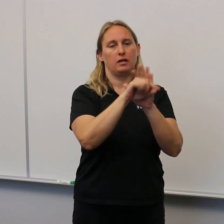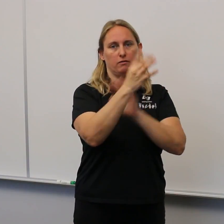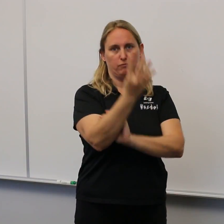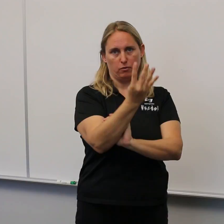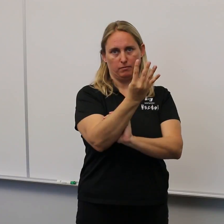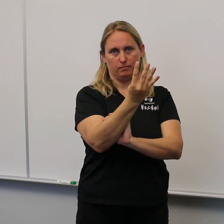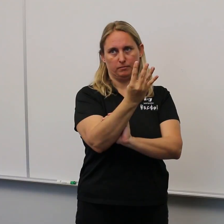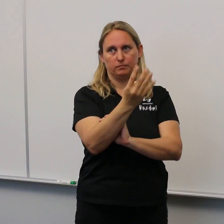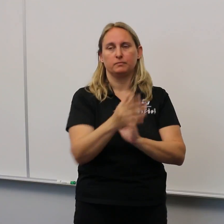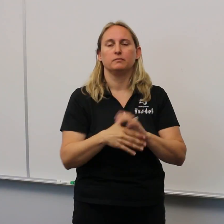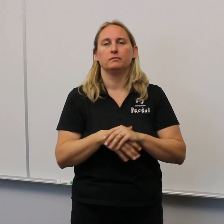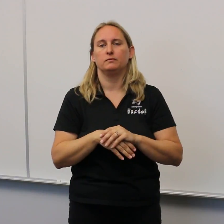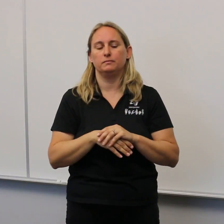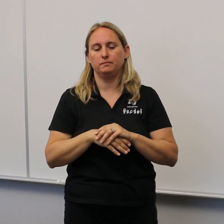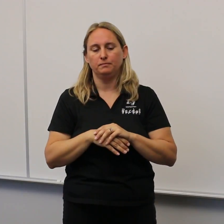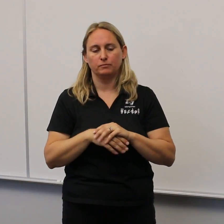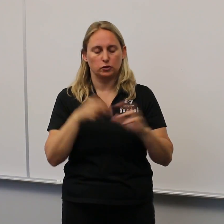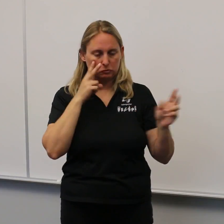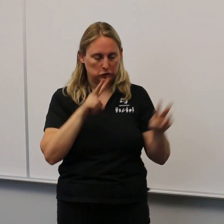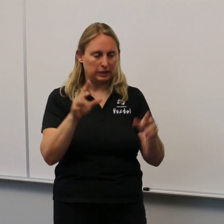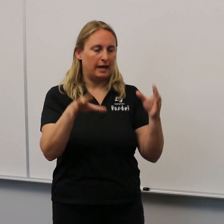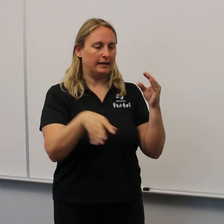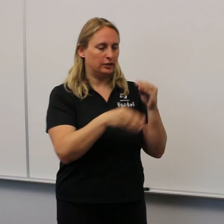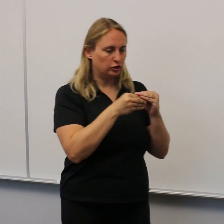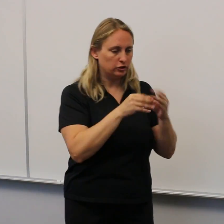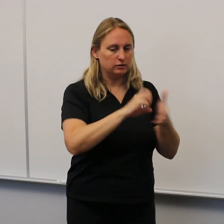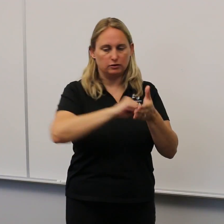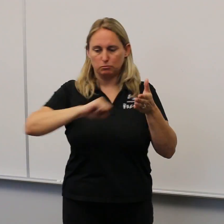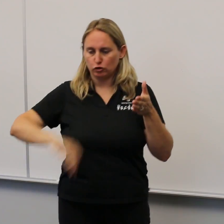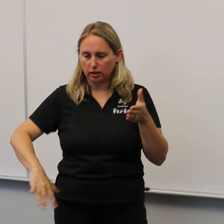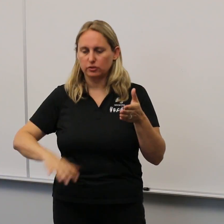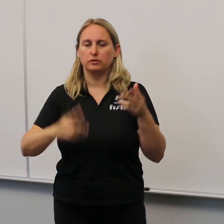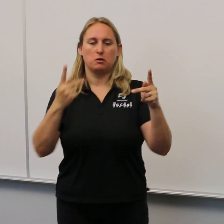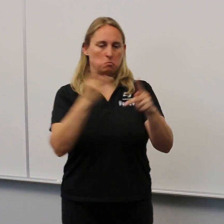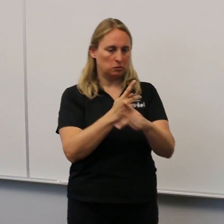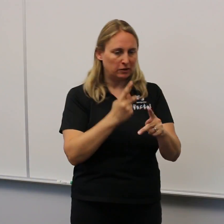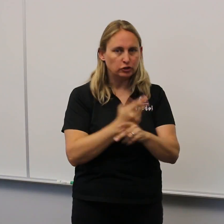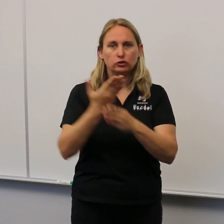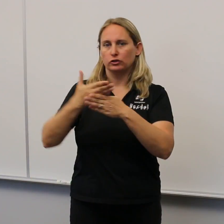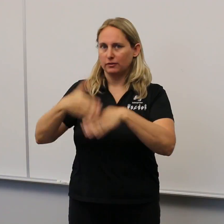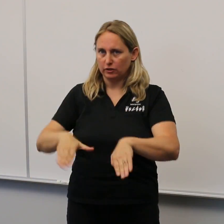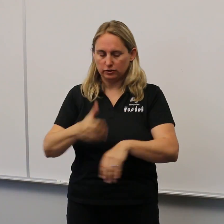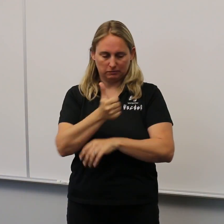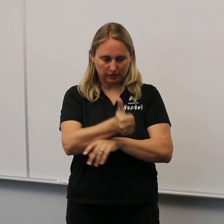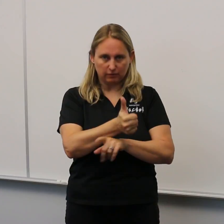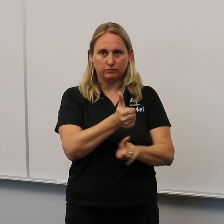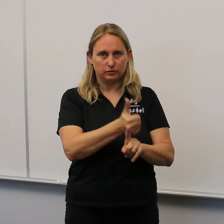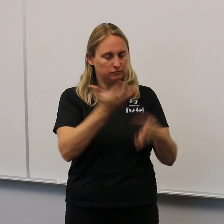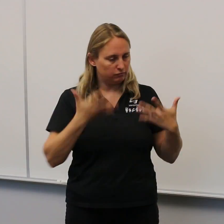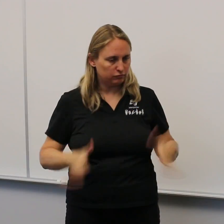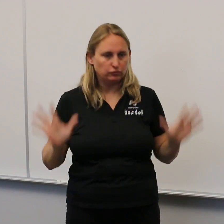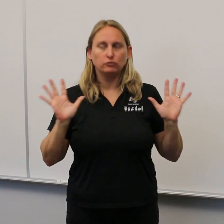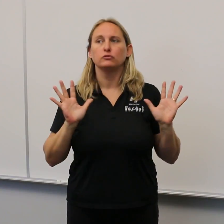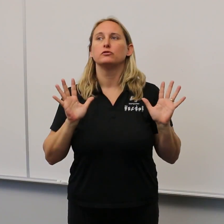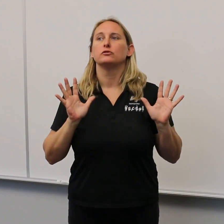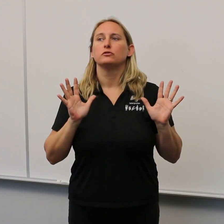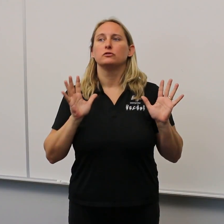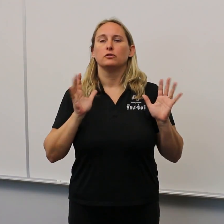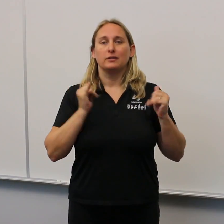So we've looked at addition, subtraction, multiplication, and division on its own. Now let's start putting it all together, and